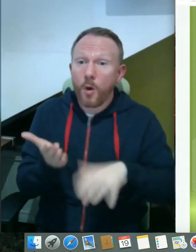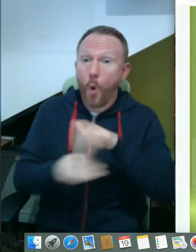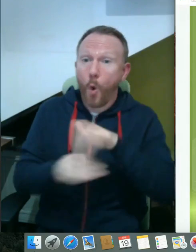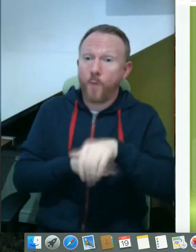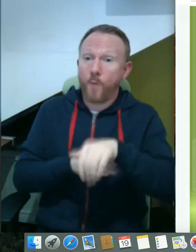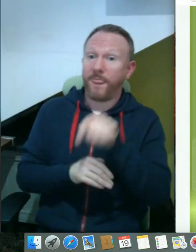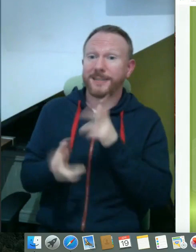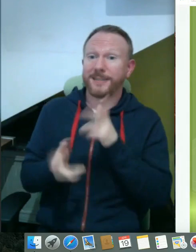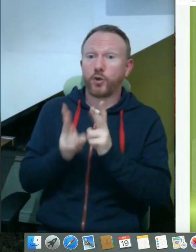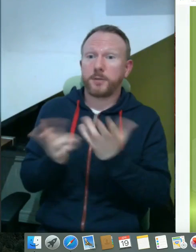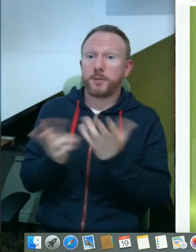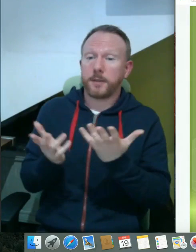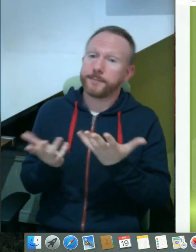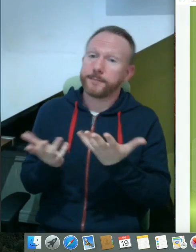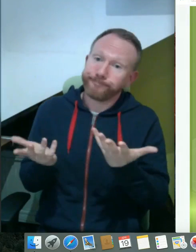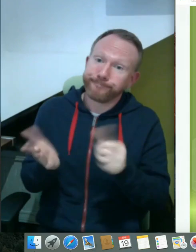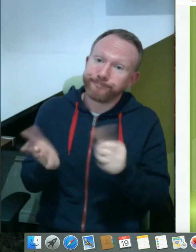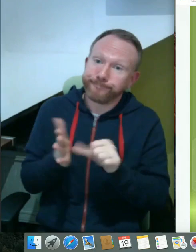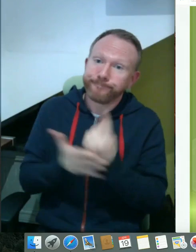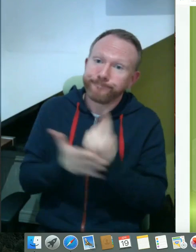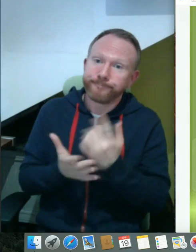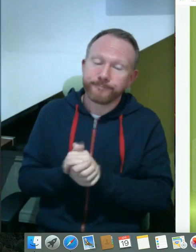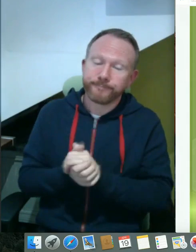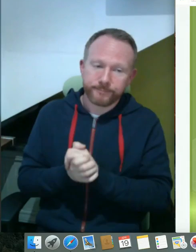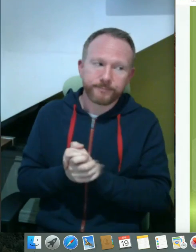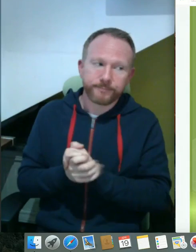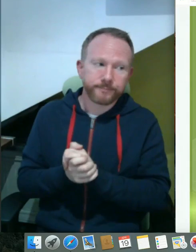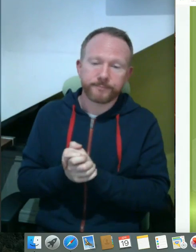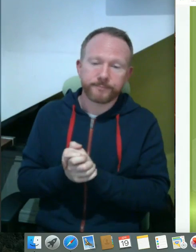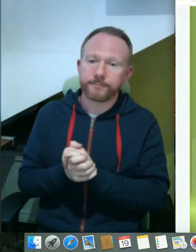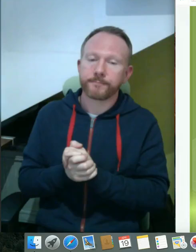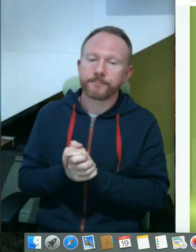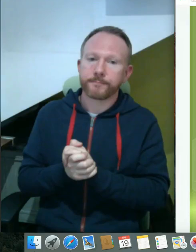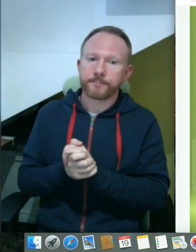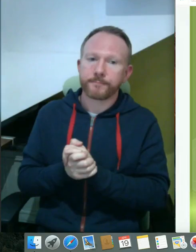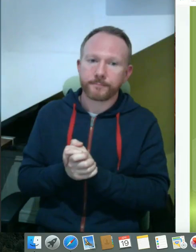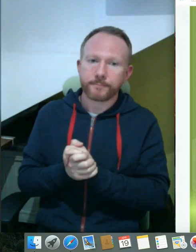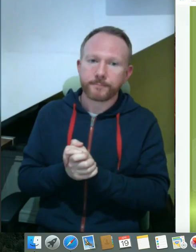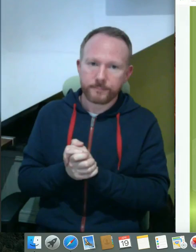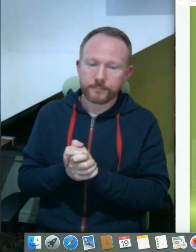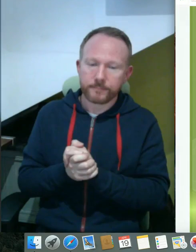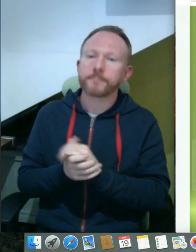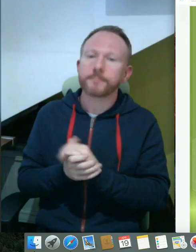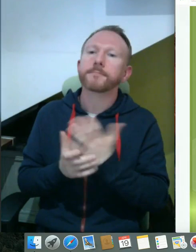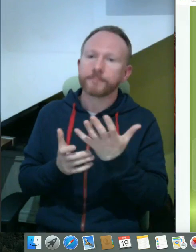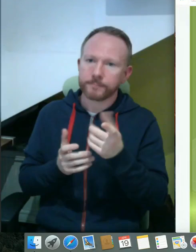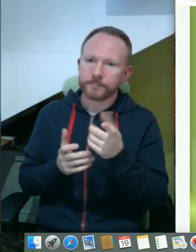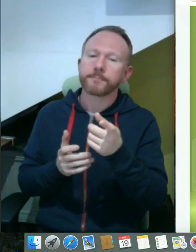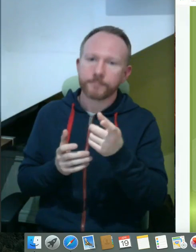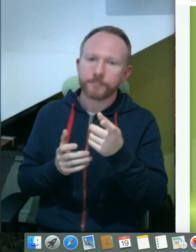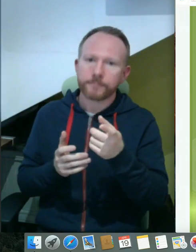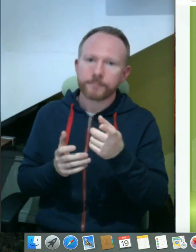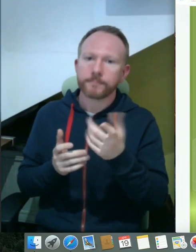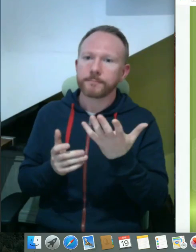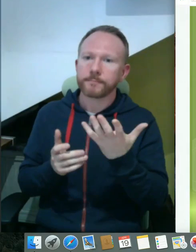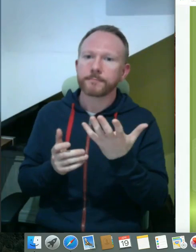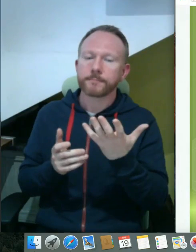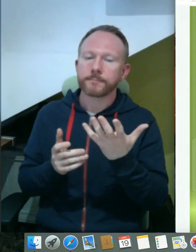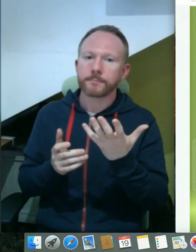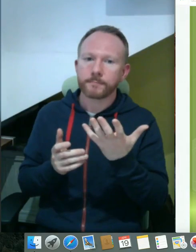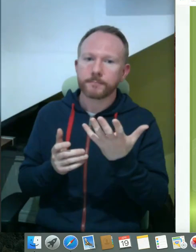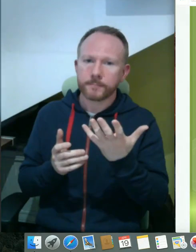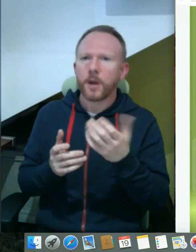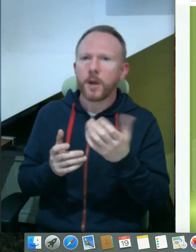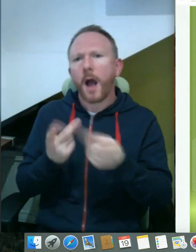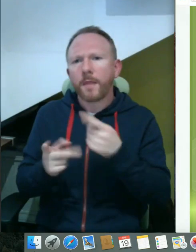Also, just the last point there, we need to be very mindful of consistency and continuity. So avoiding